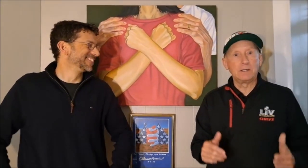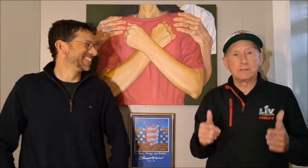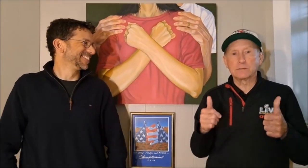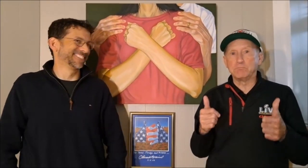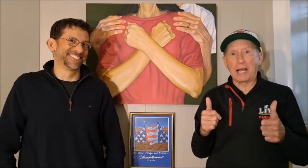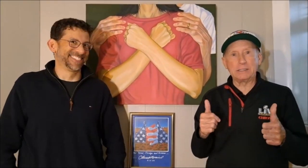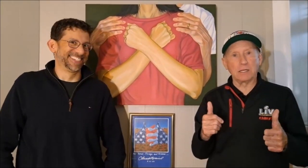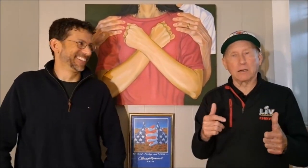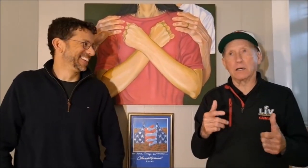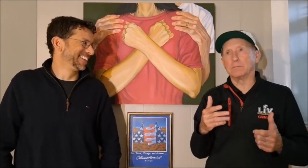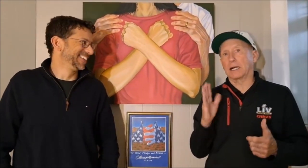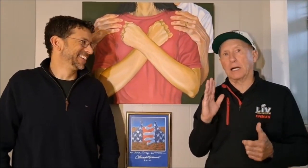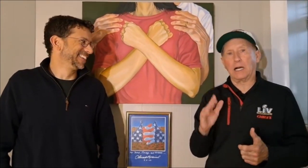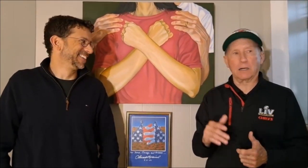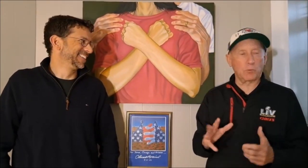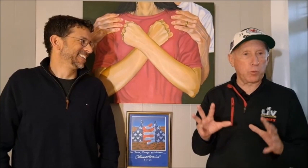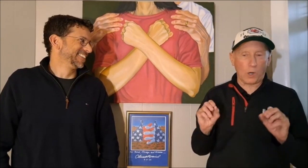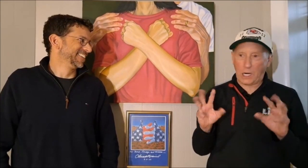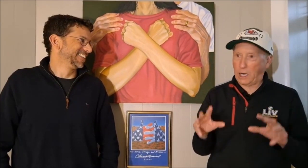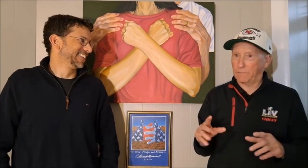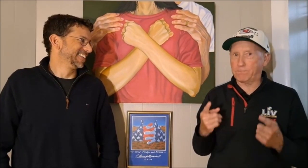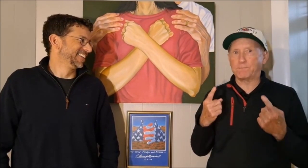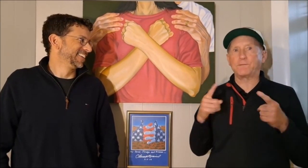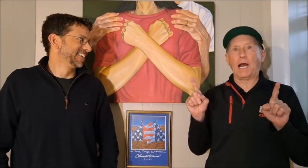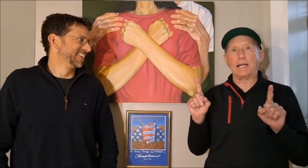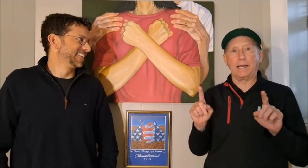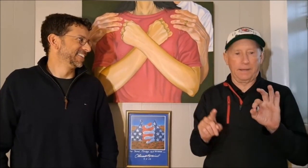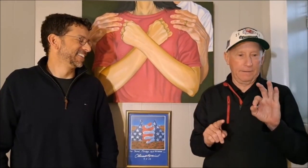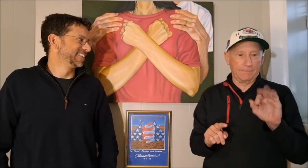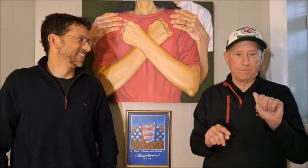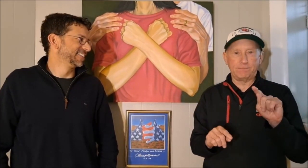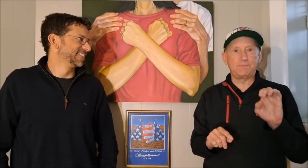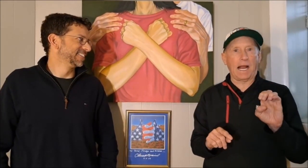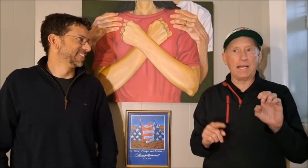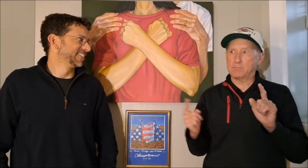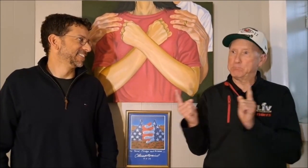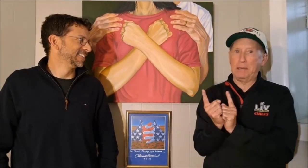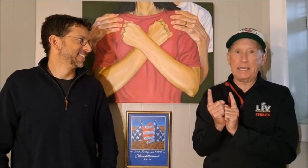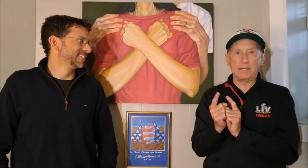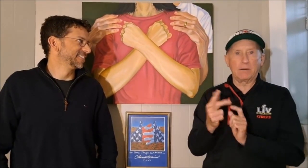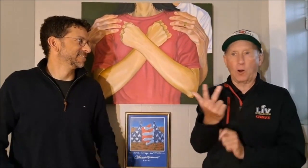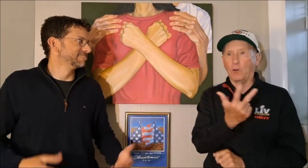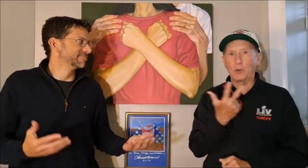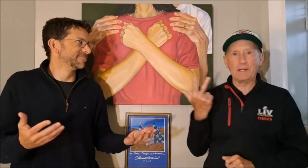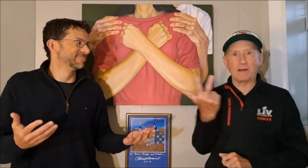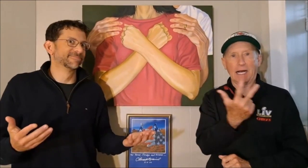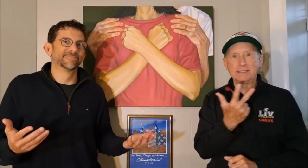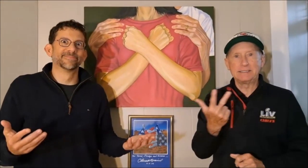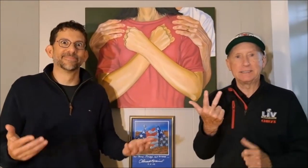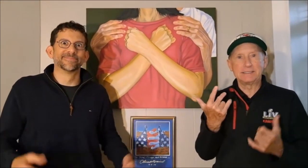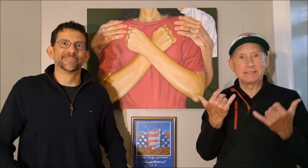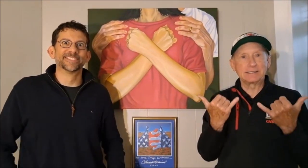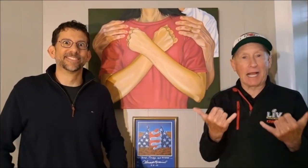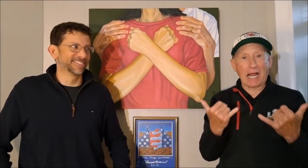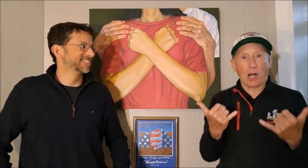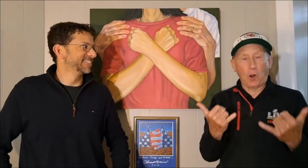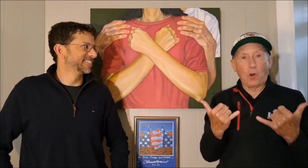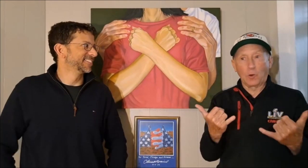It's amazing, oh my God, wow. Finally, fate meet all three of us.